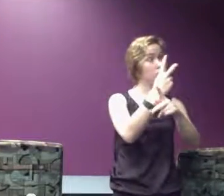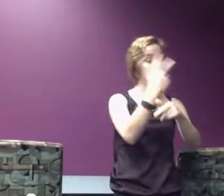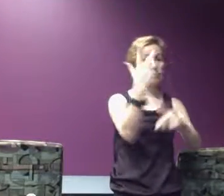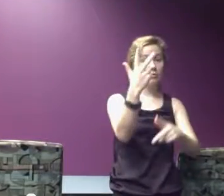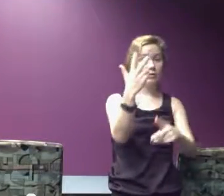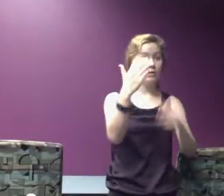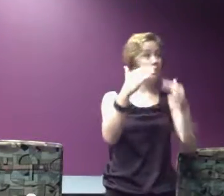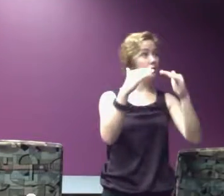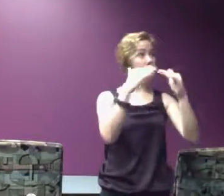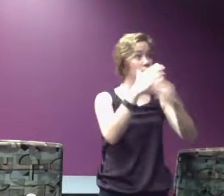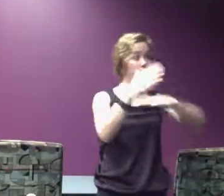2 times 3,